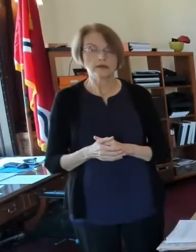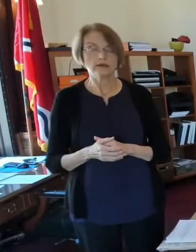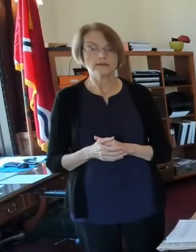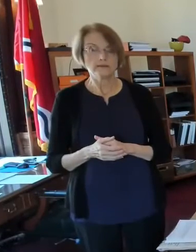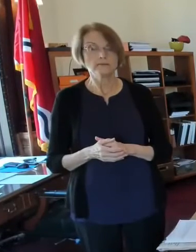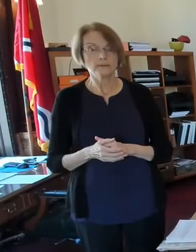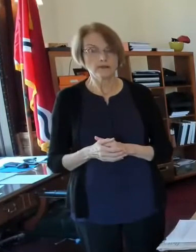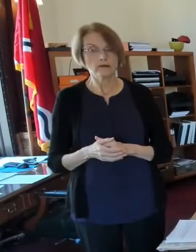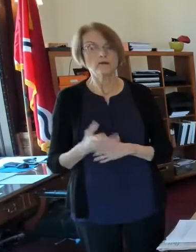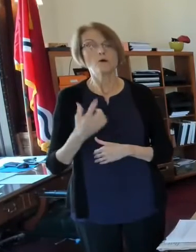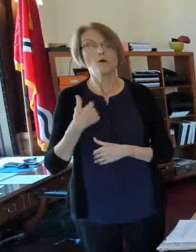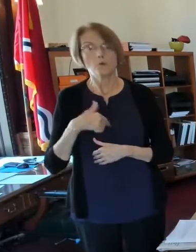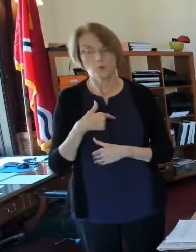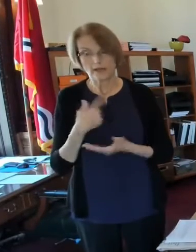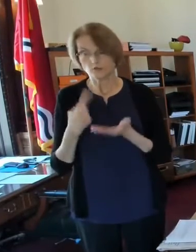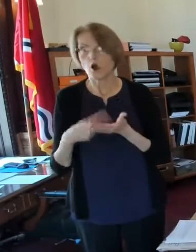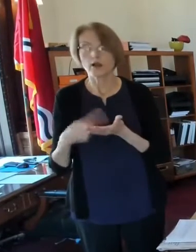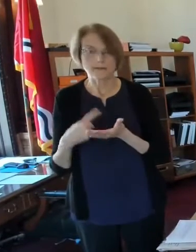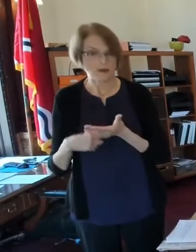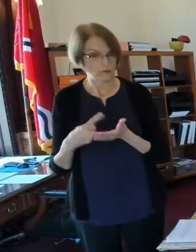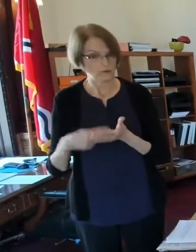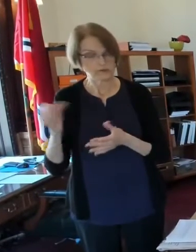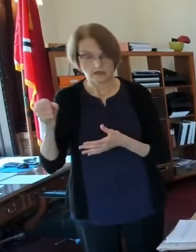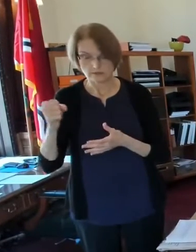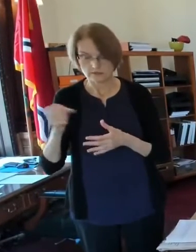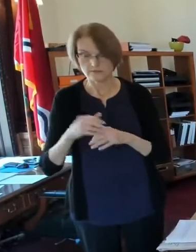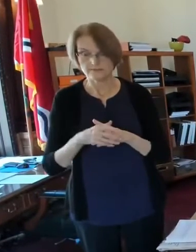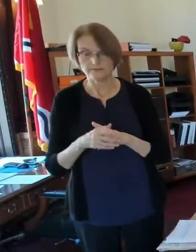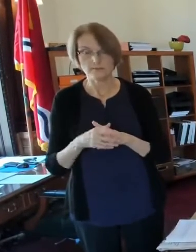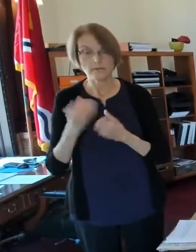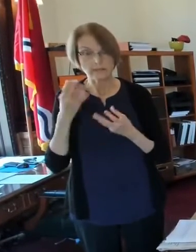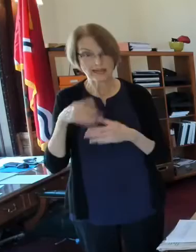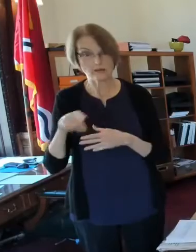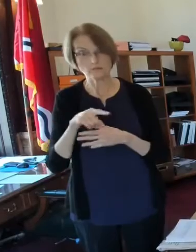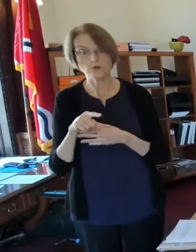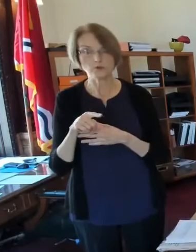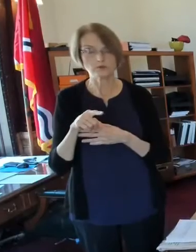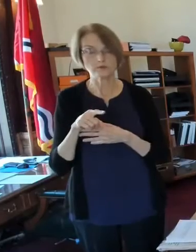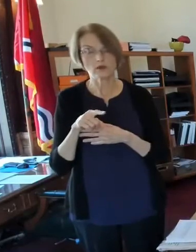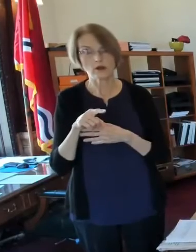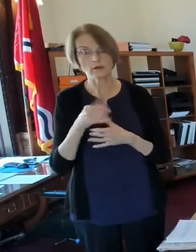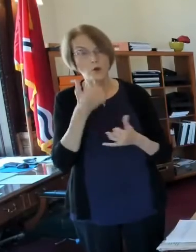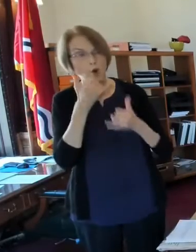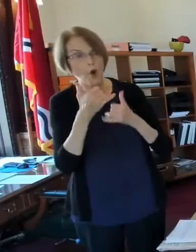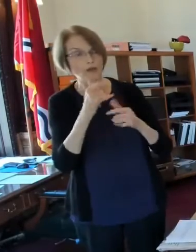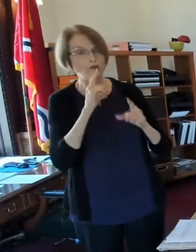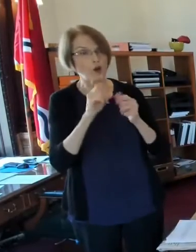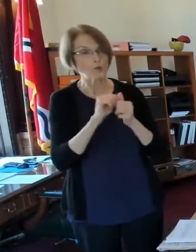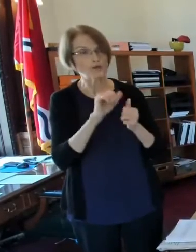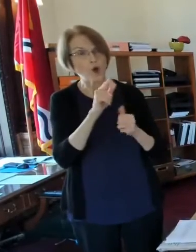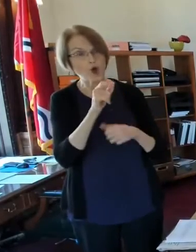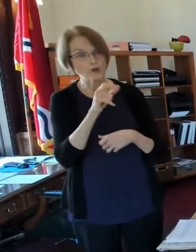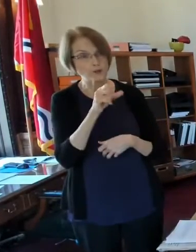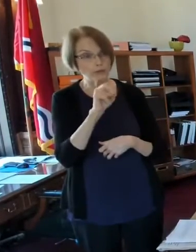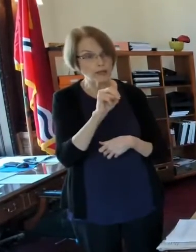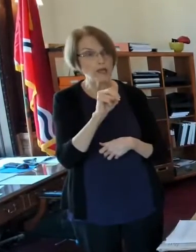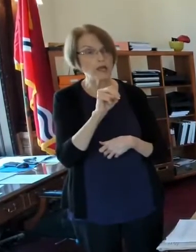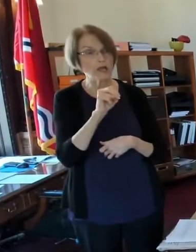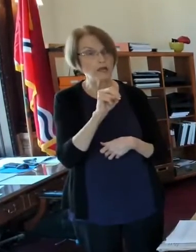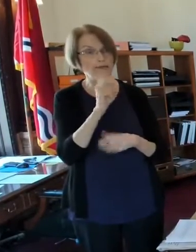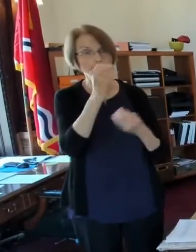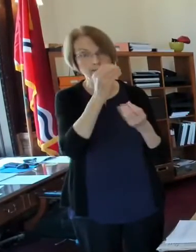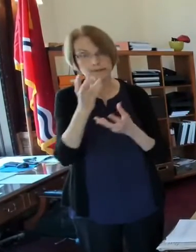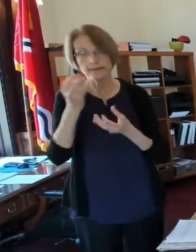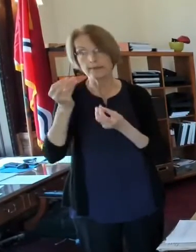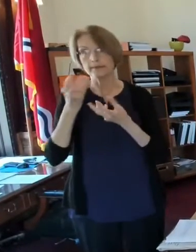definitely something that we talk about. I know many of you are talking to your aldermen. Your aldermen are calling me and Dr.